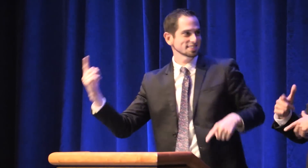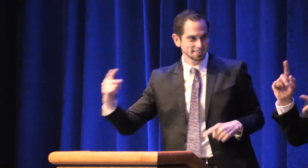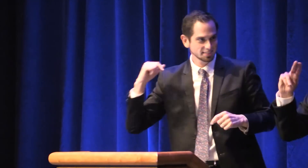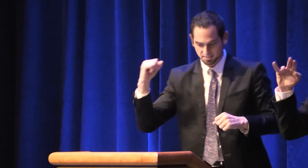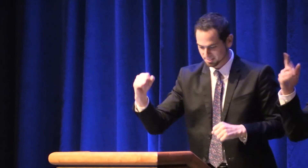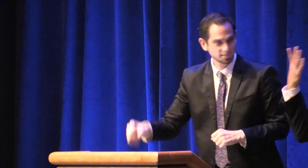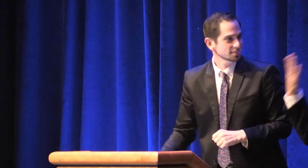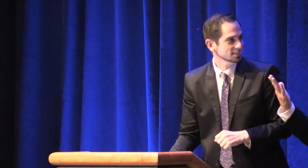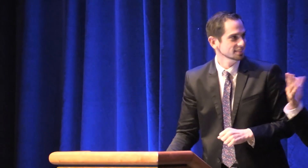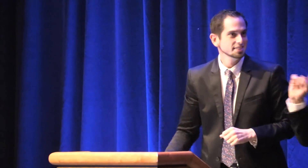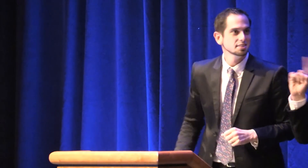Take it away.